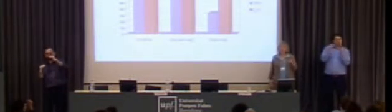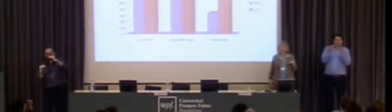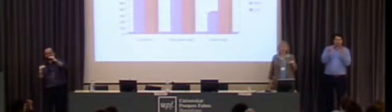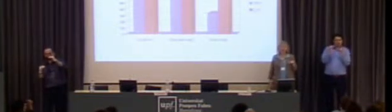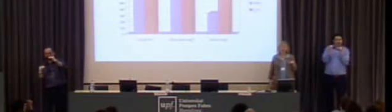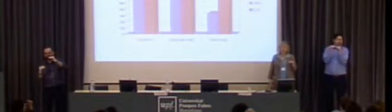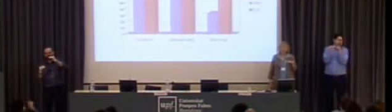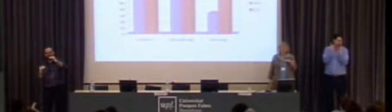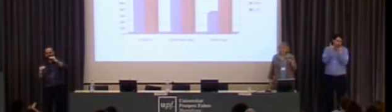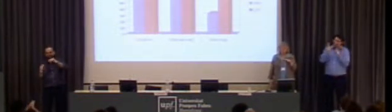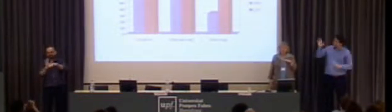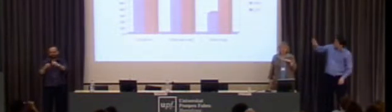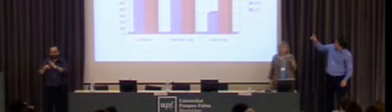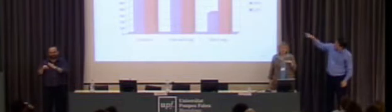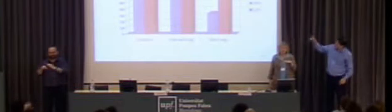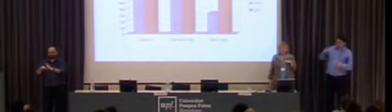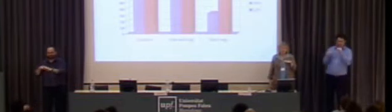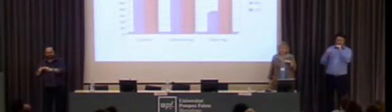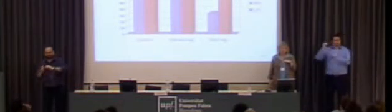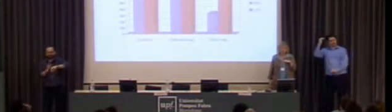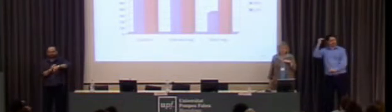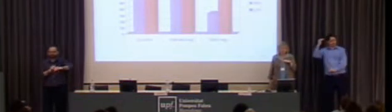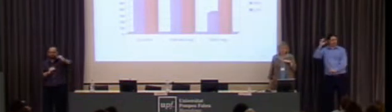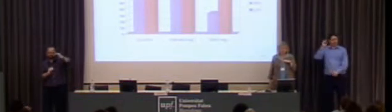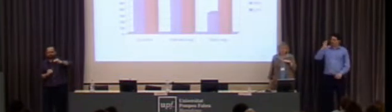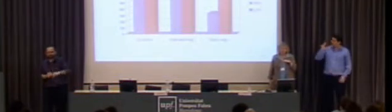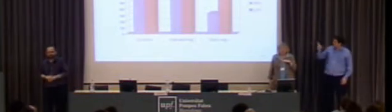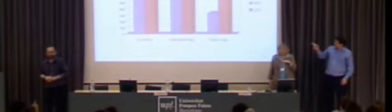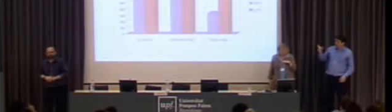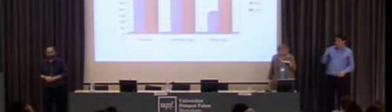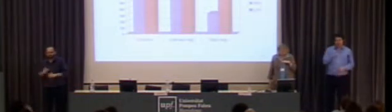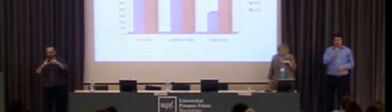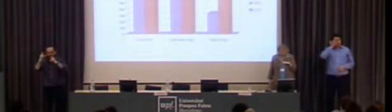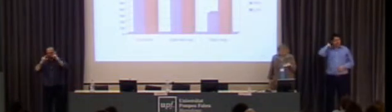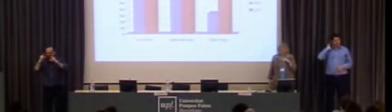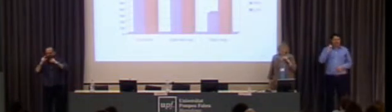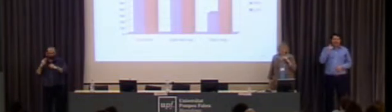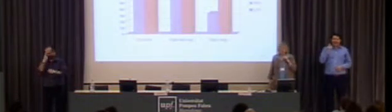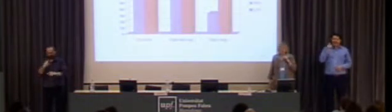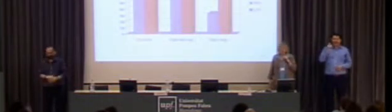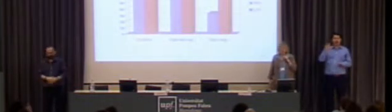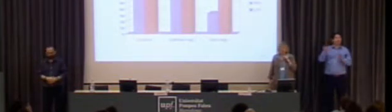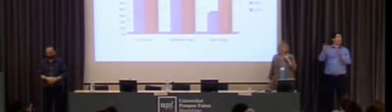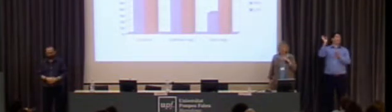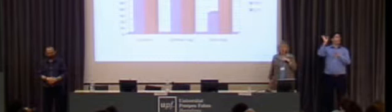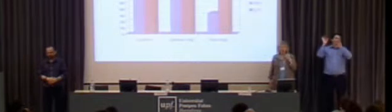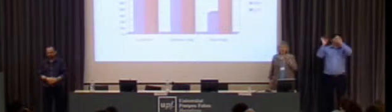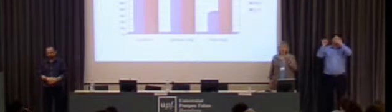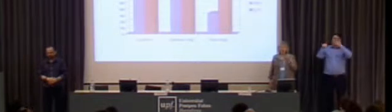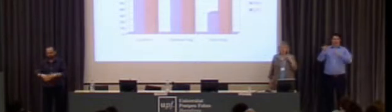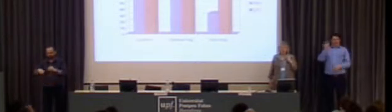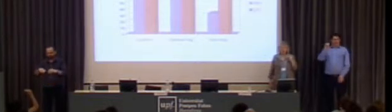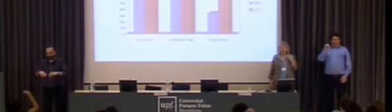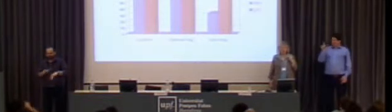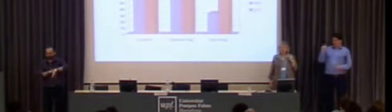than chance. Chance would be 50% correct. They're at about 30% correct when a